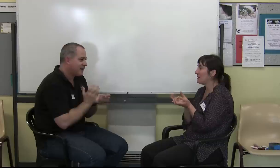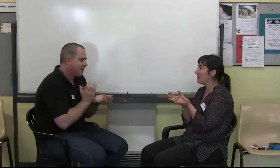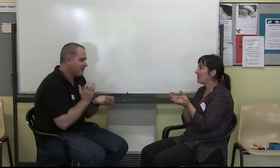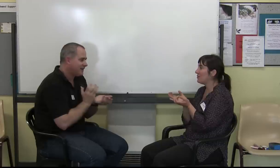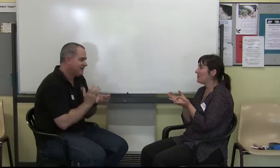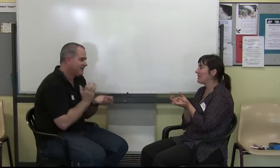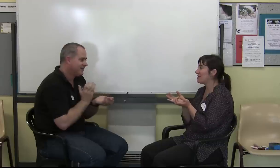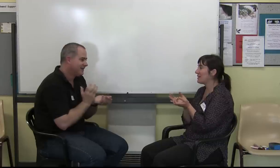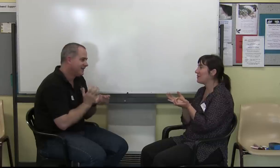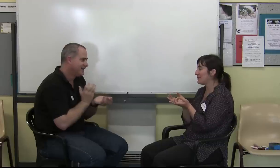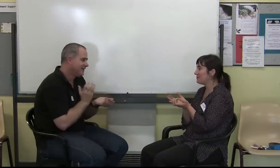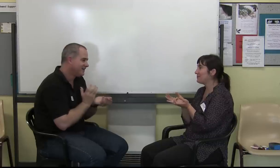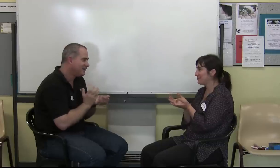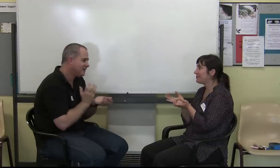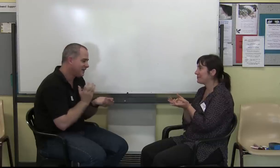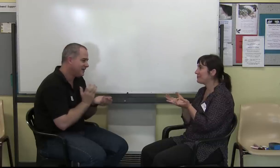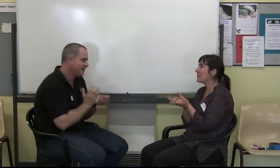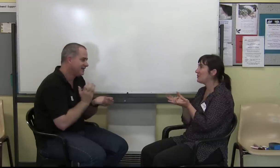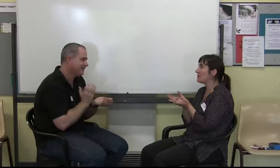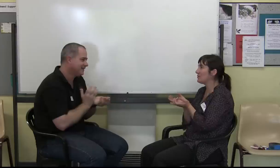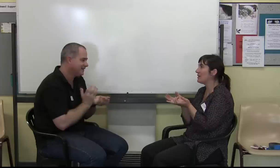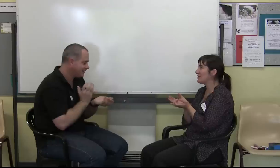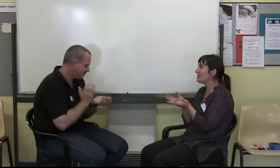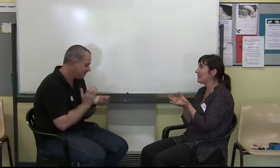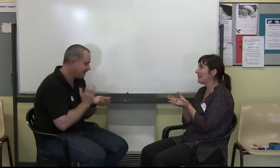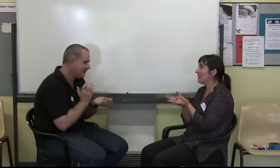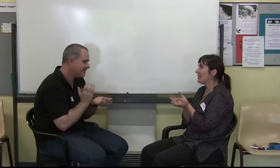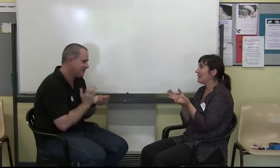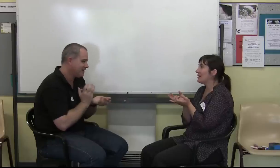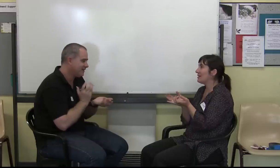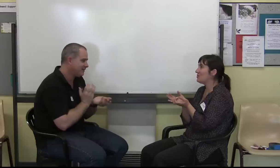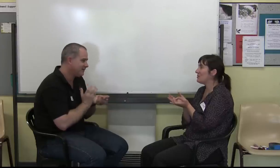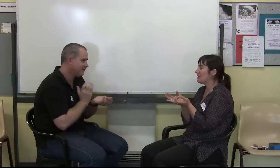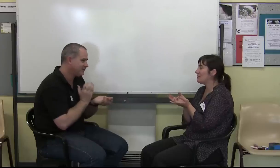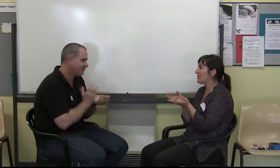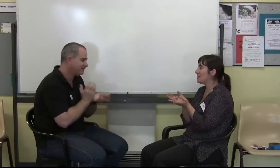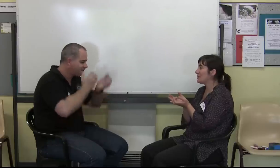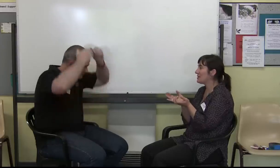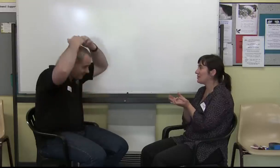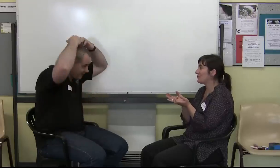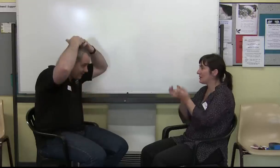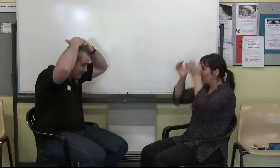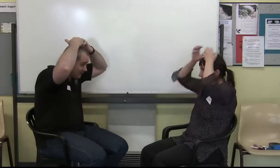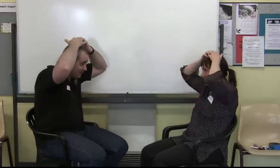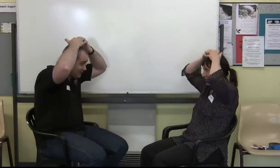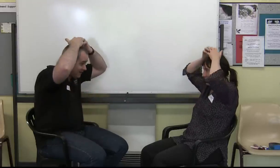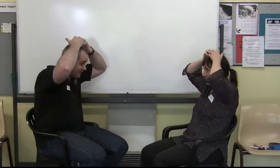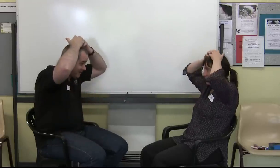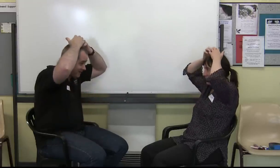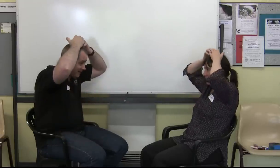coming up. All the doubts coming up. All those fears. All those fears. I choose to love and accept myself. I choose to love and accept myself. All those fears and doubts sitting